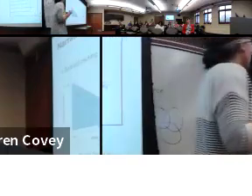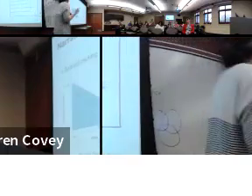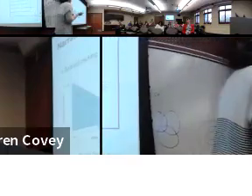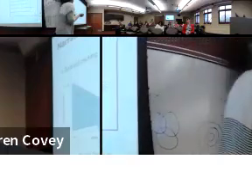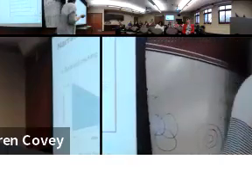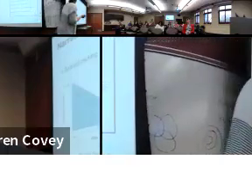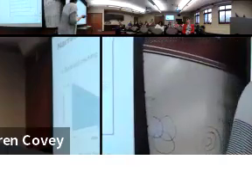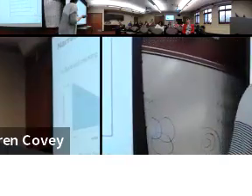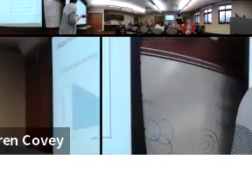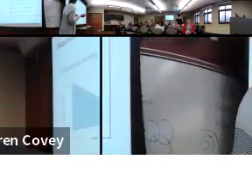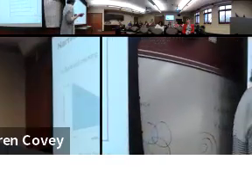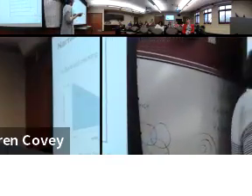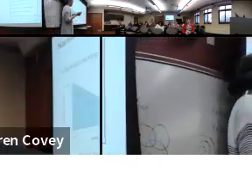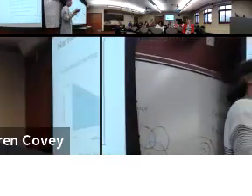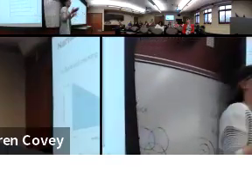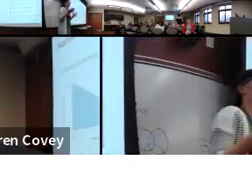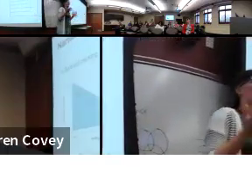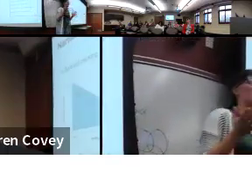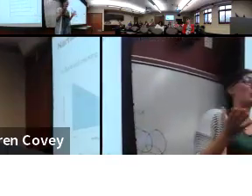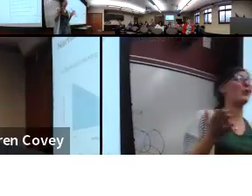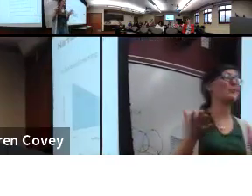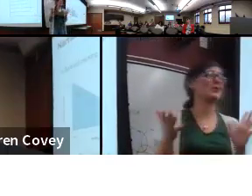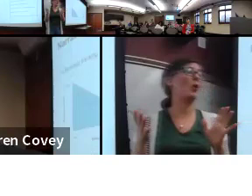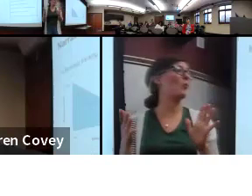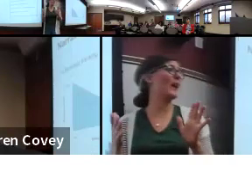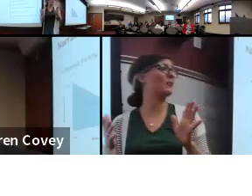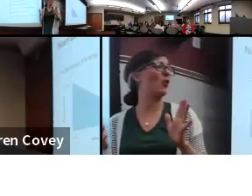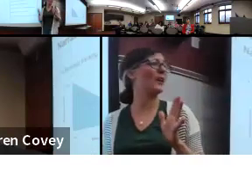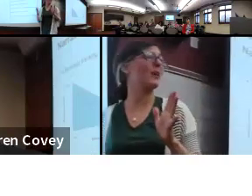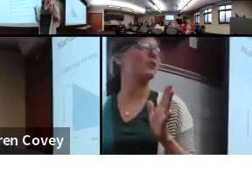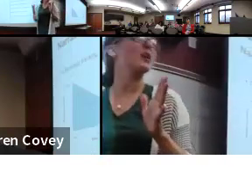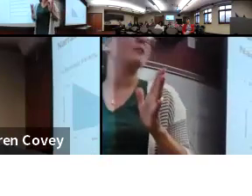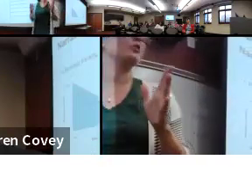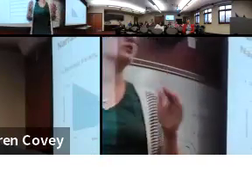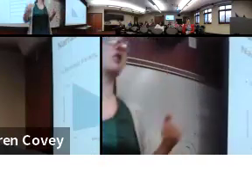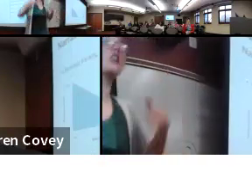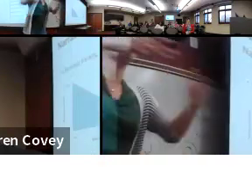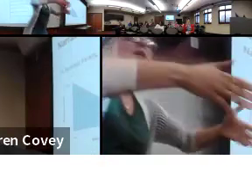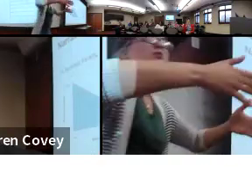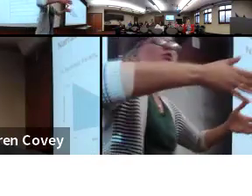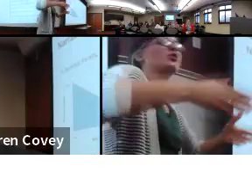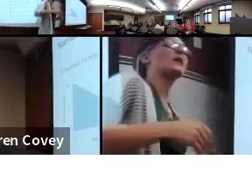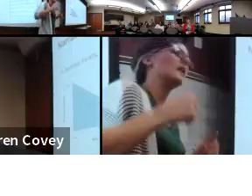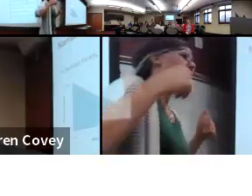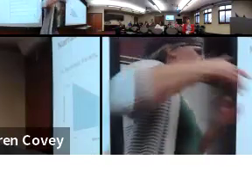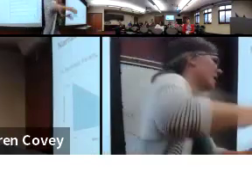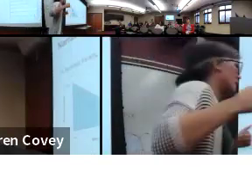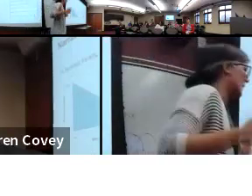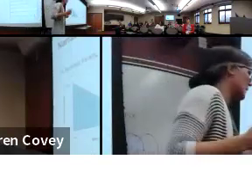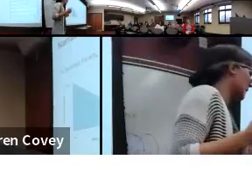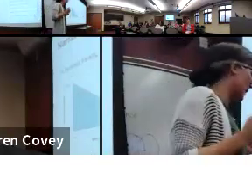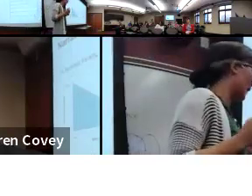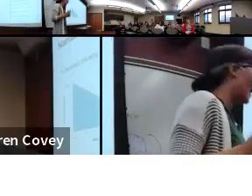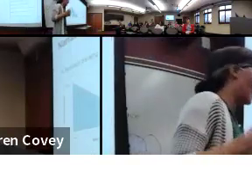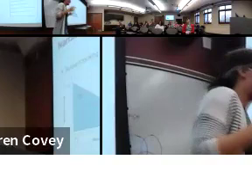So those of you who've ever heard a preschooler tell a story will know what I'm talking about because they launch right into the story and then